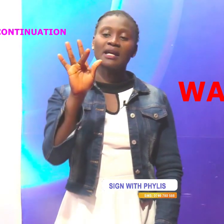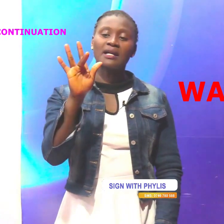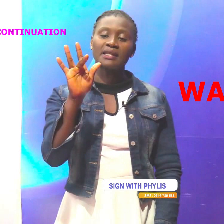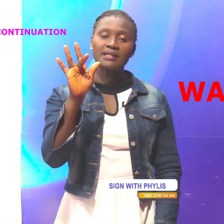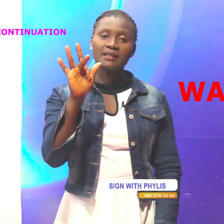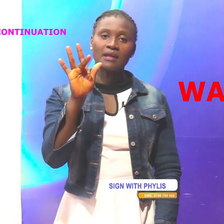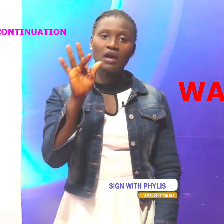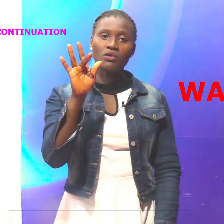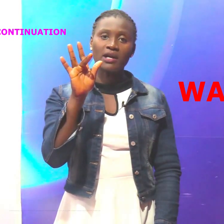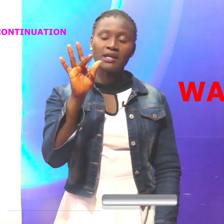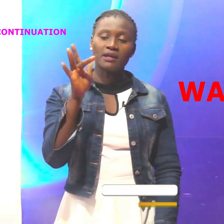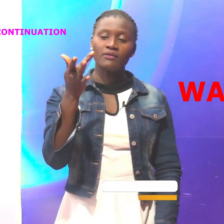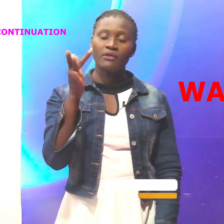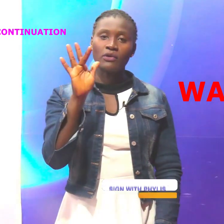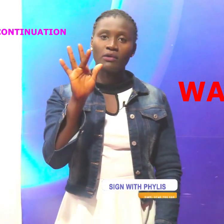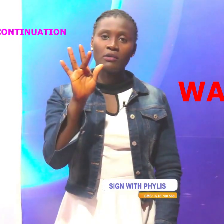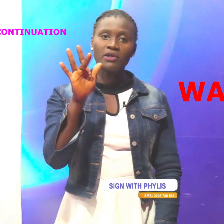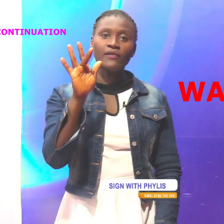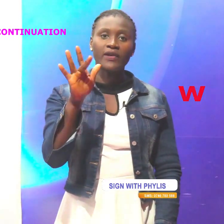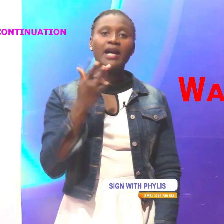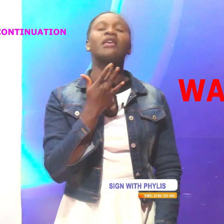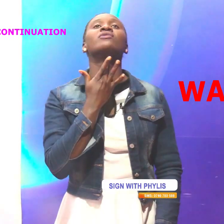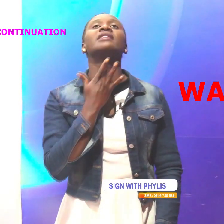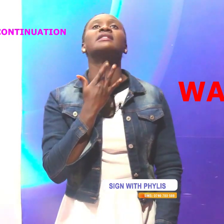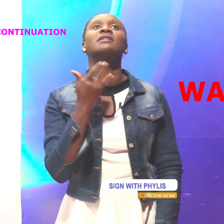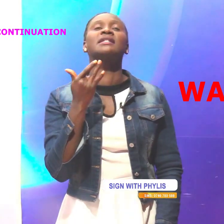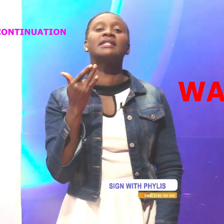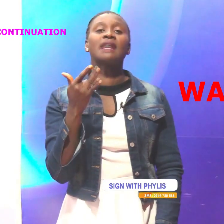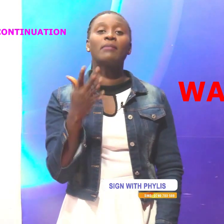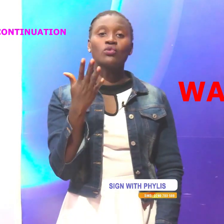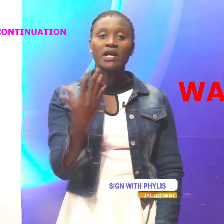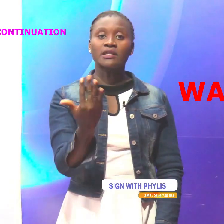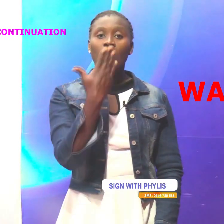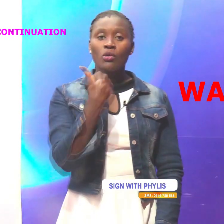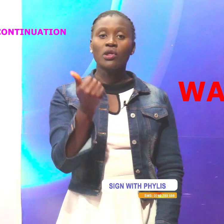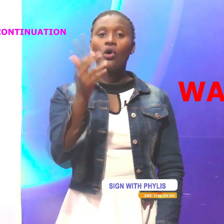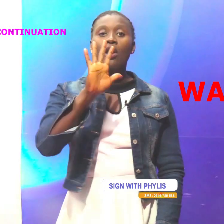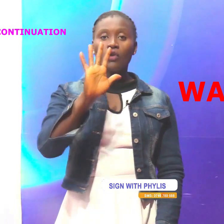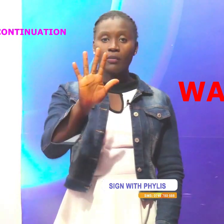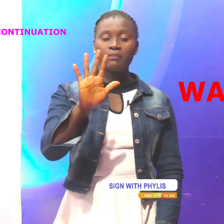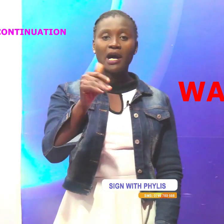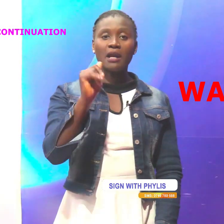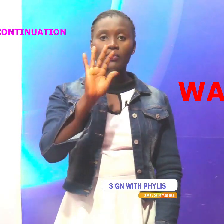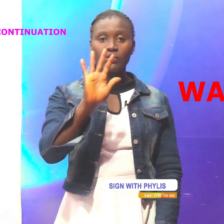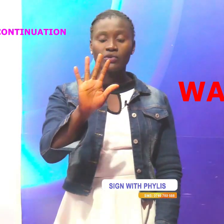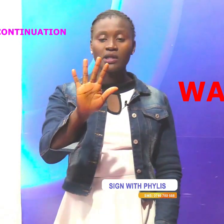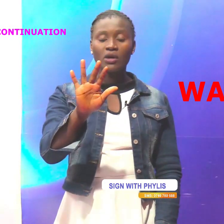this, your middle finger, and then you just have, this is desire. But want, with all open palm, with using the all